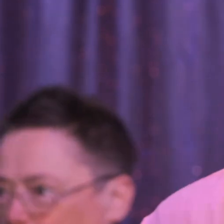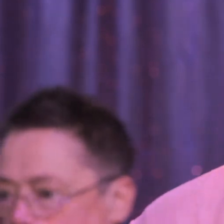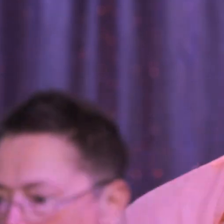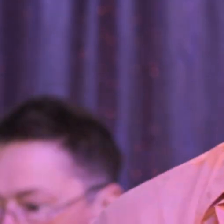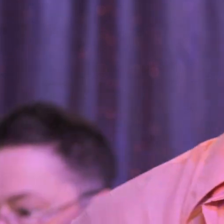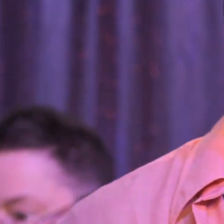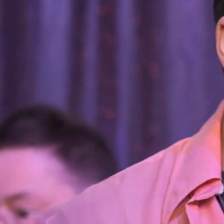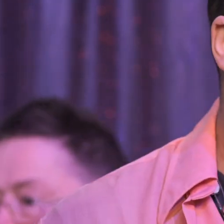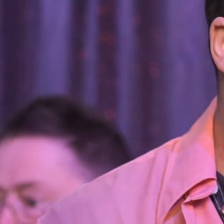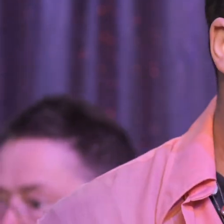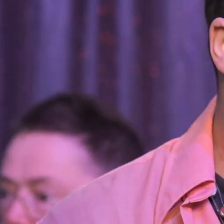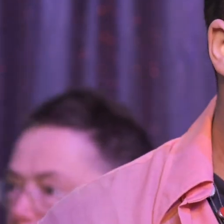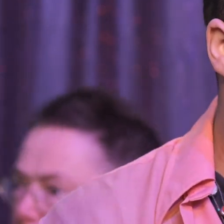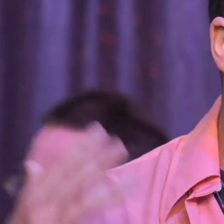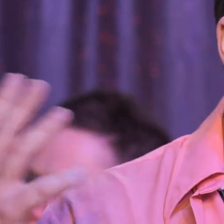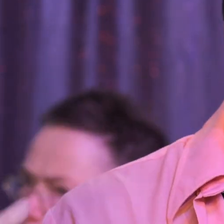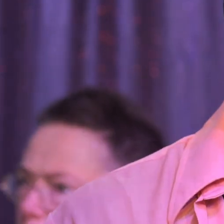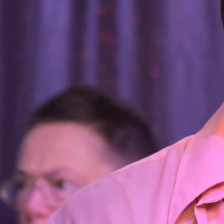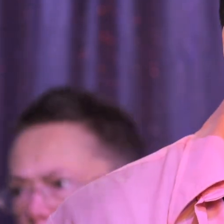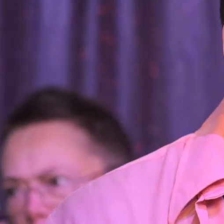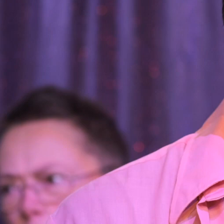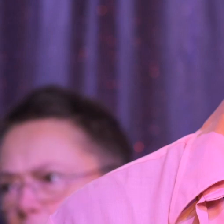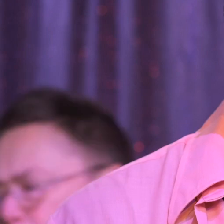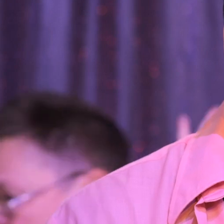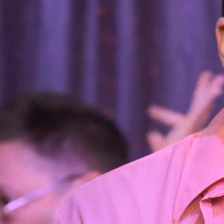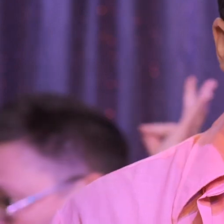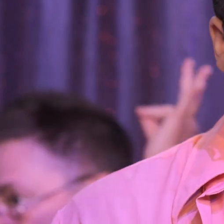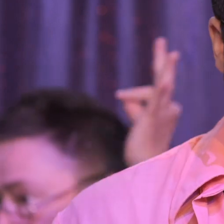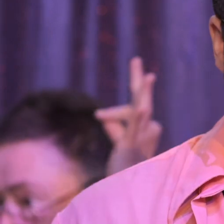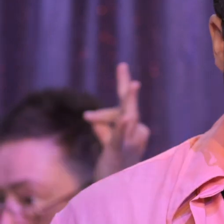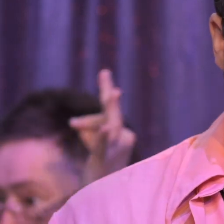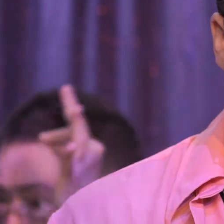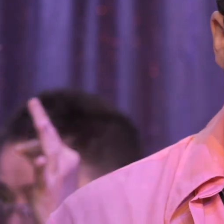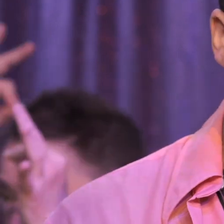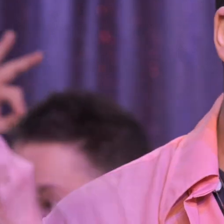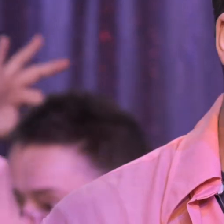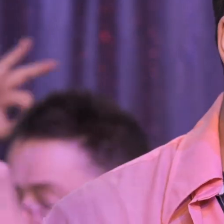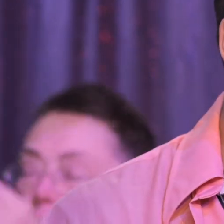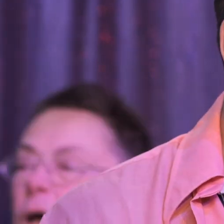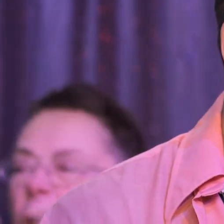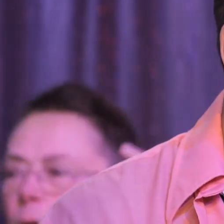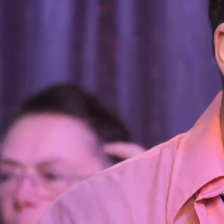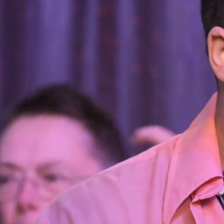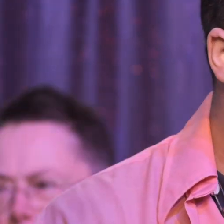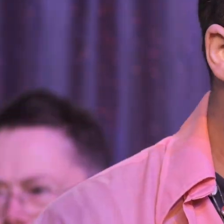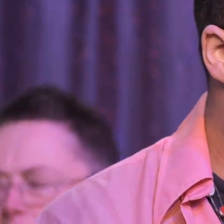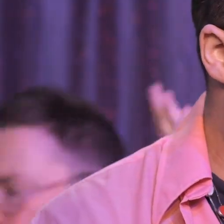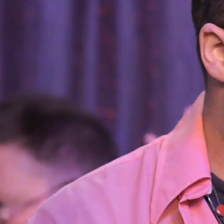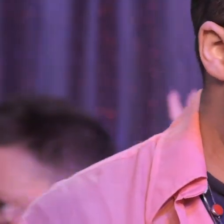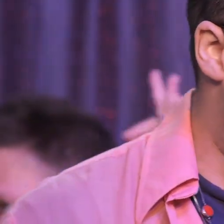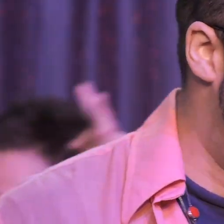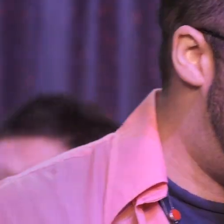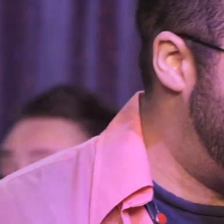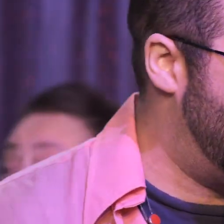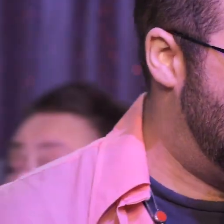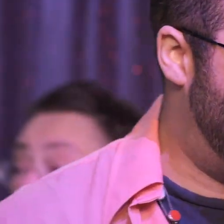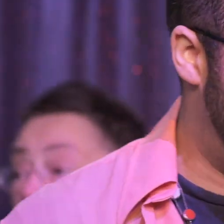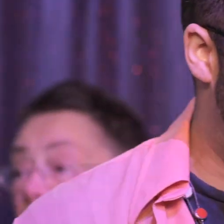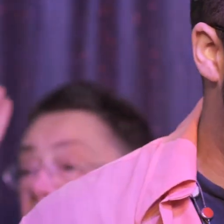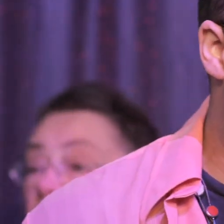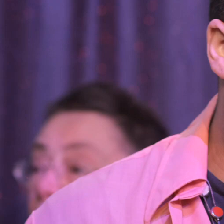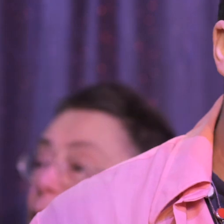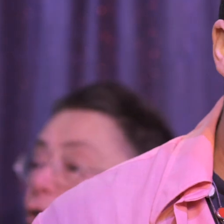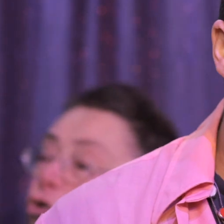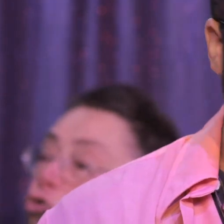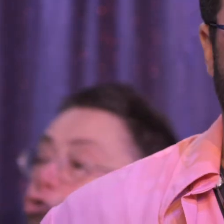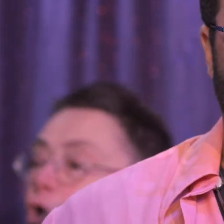influential community newspaper requires wearing many hats while hopefully not getting a big head about it. And today, we are here to honor